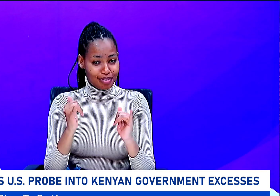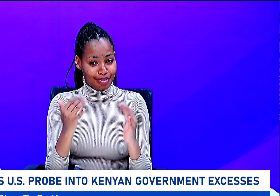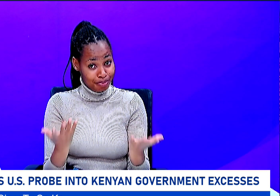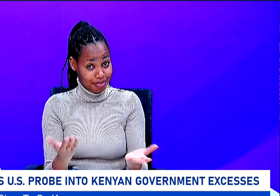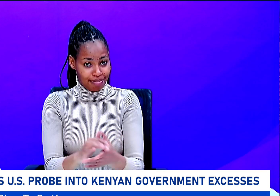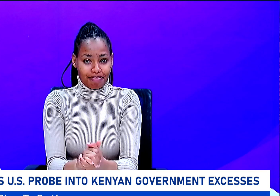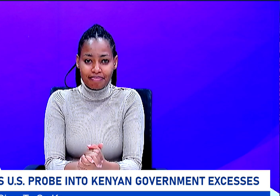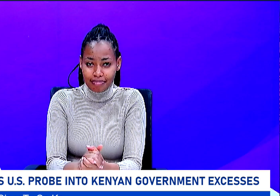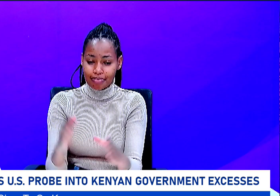Moving on,